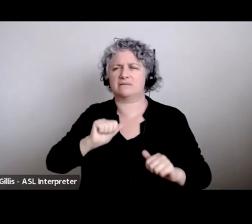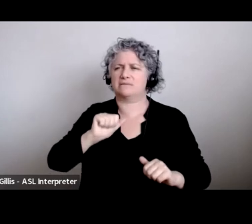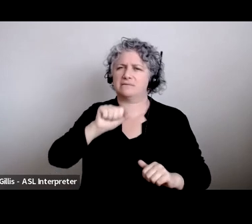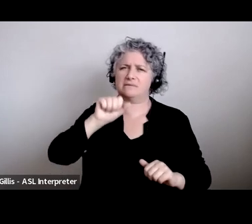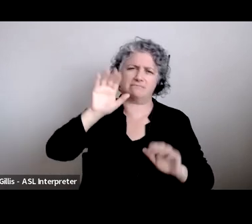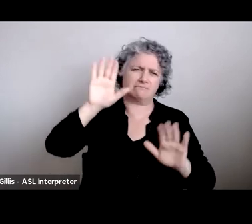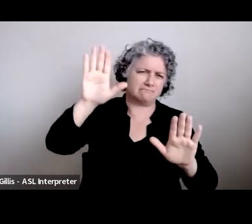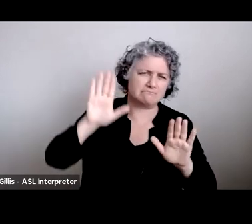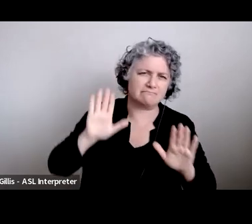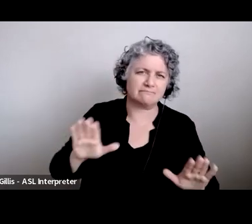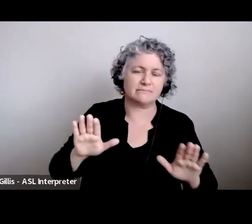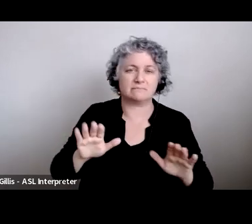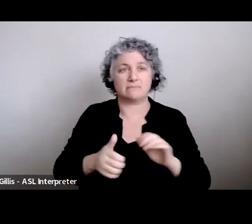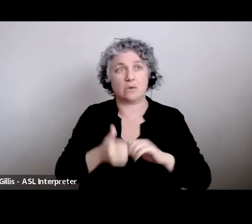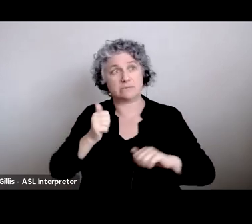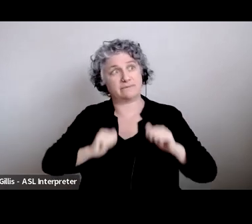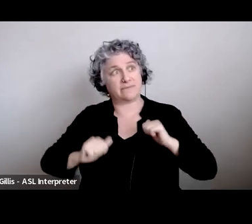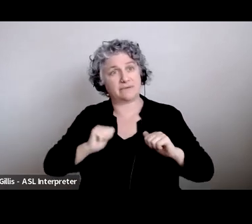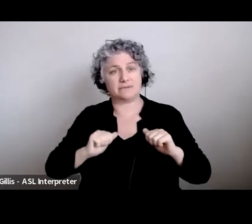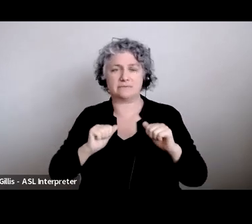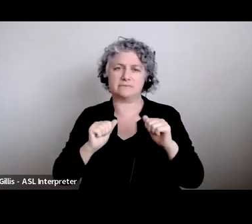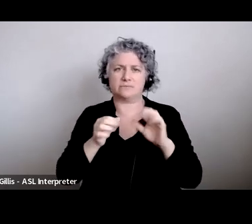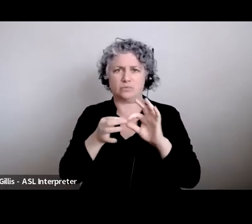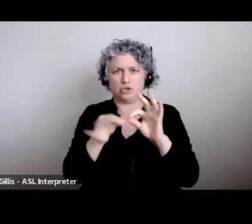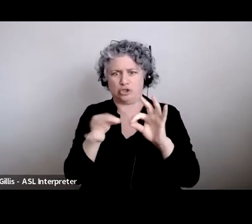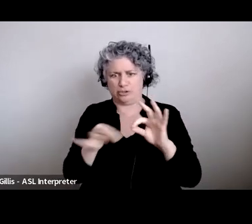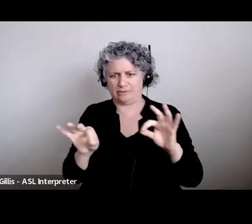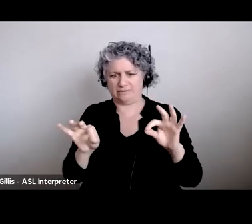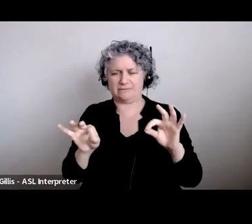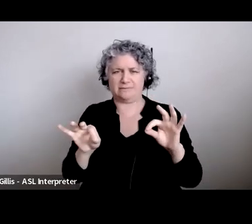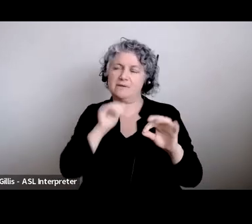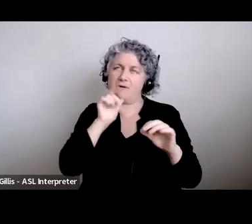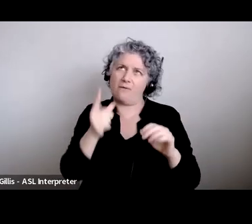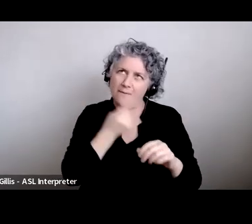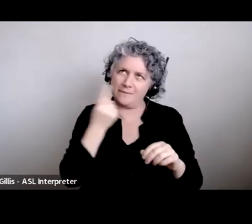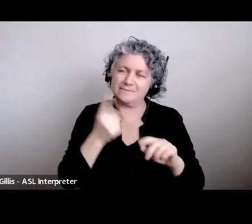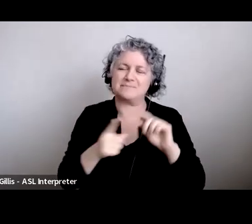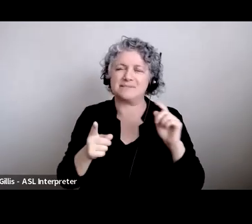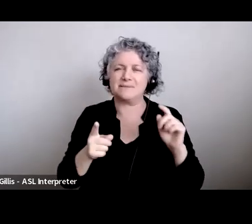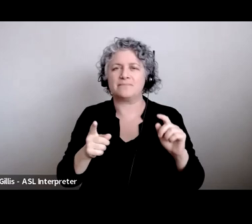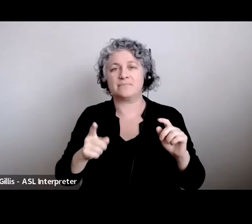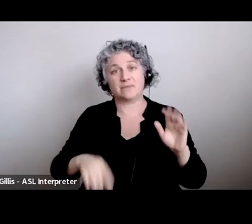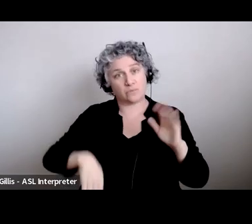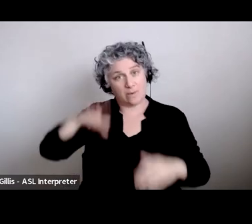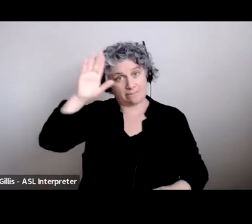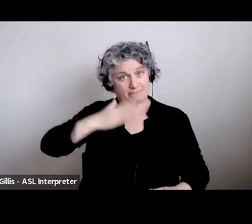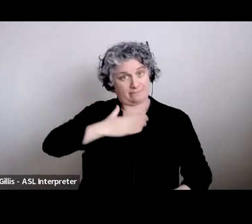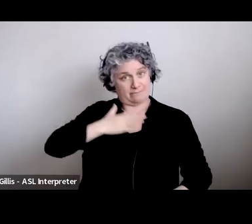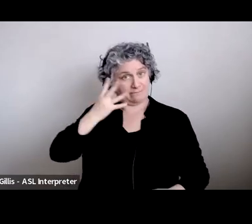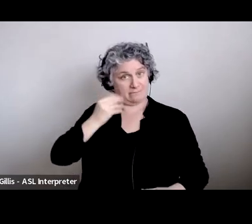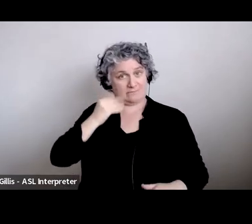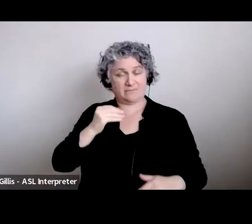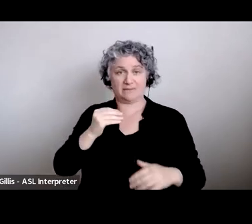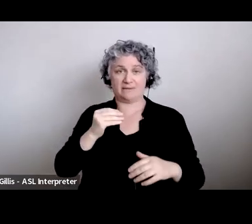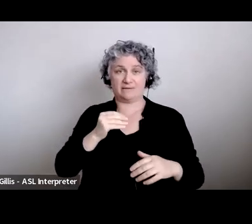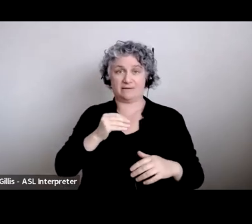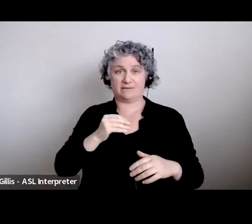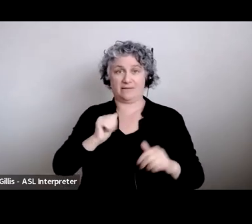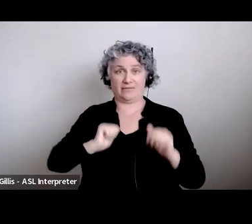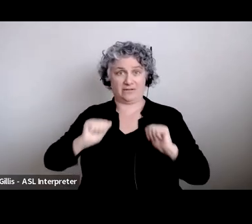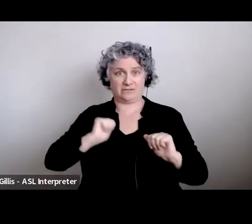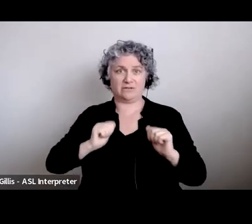words much of the time, not all the time, but certainly the theater that I grew up in it's a lot of words. And